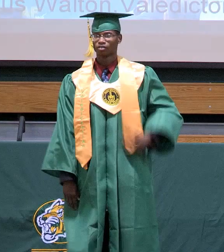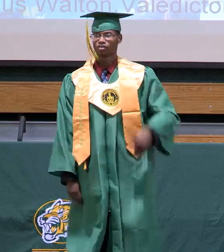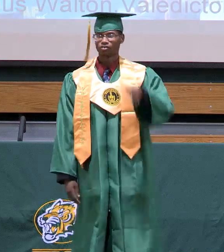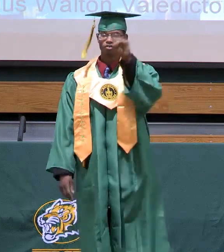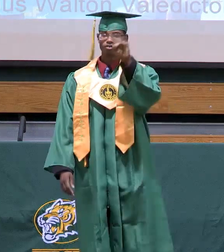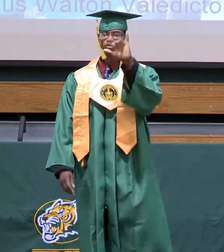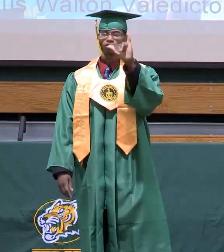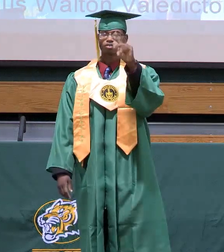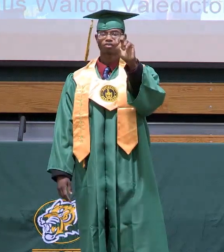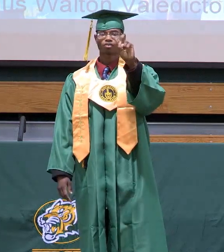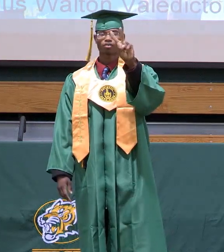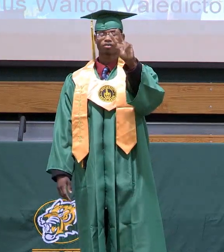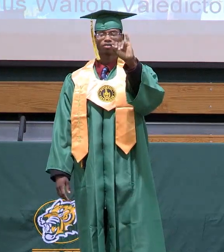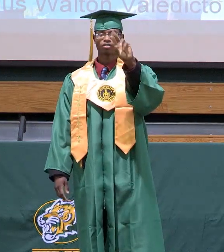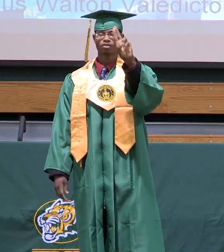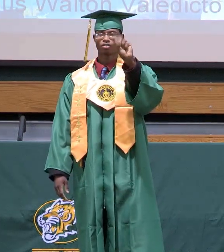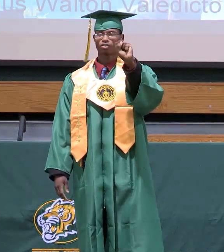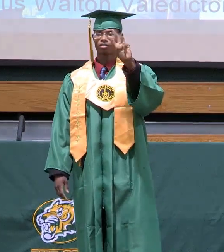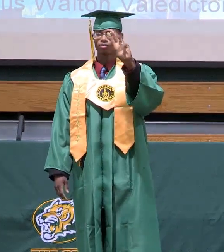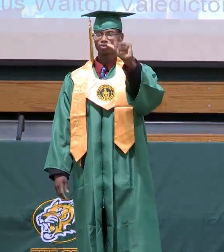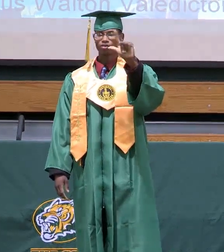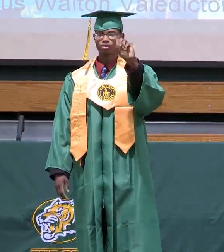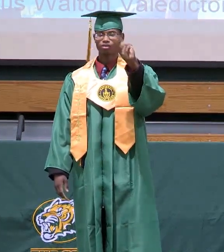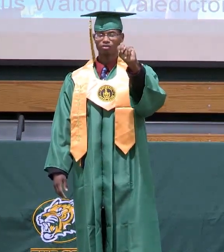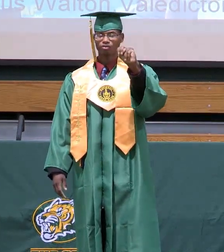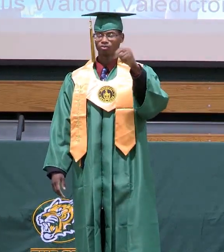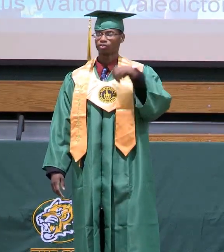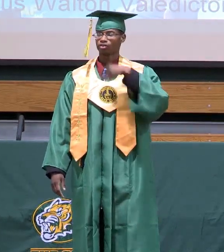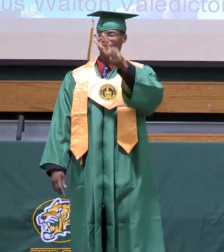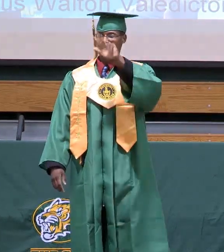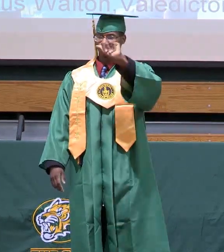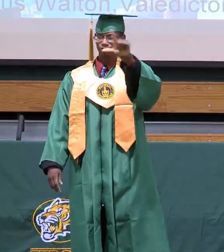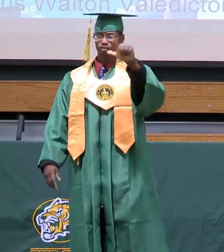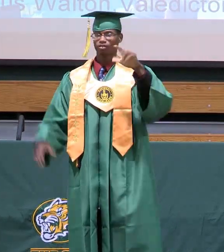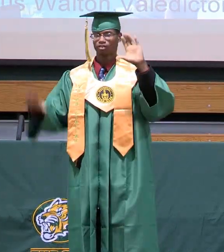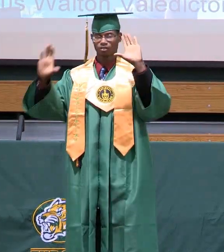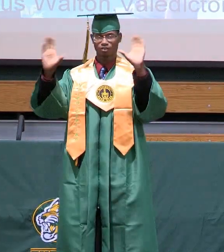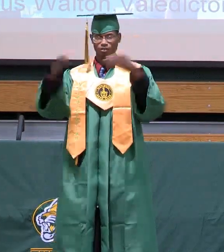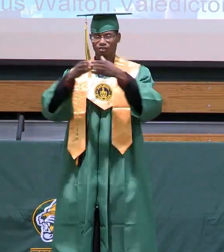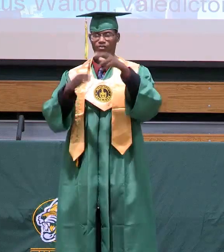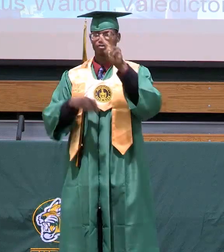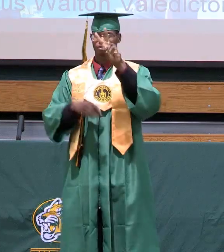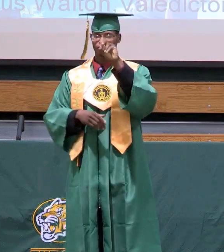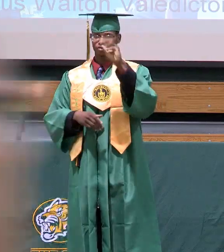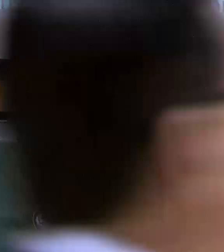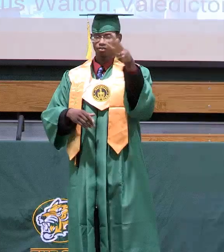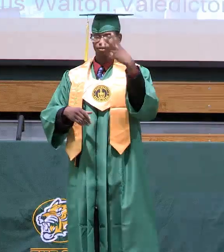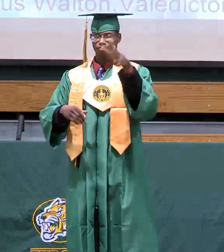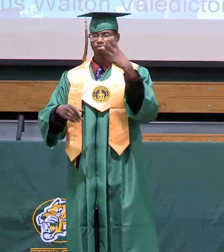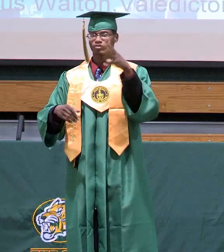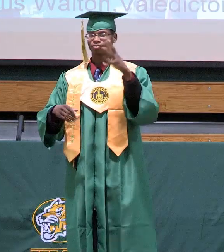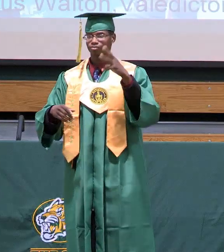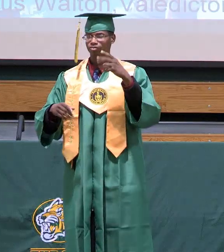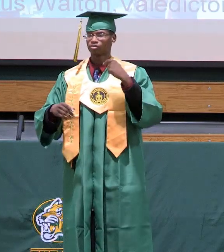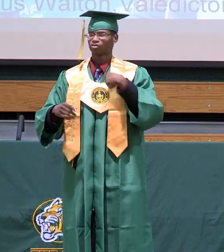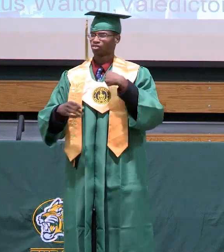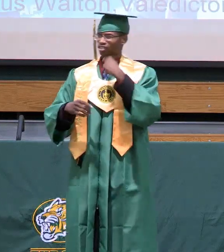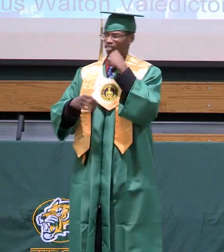Hello, everyone. My name is Zacchaeus Walton, and I am the valedictorian of the class of 2016.